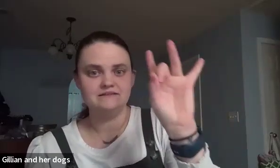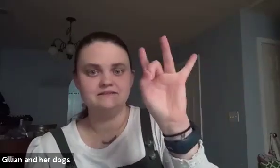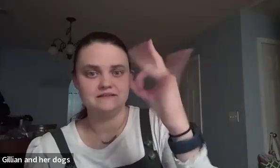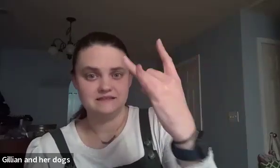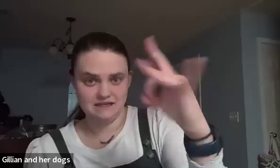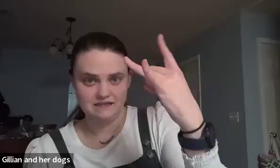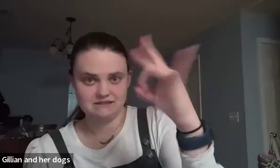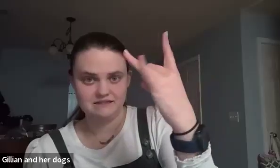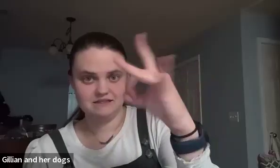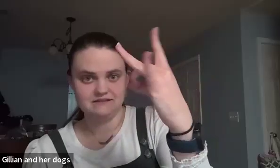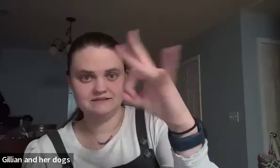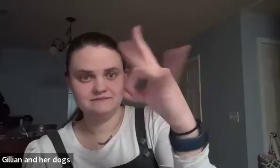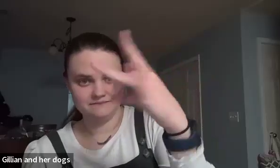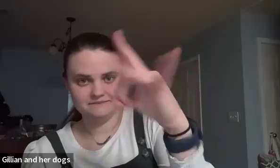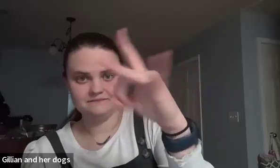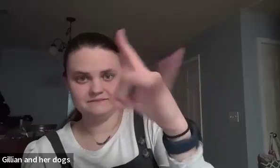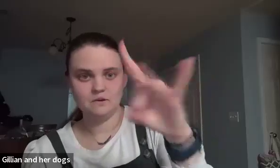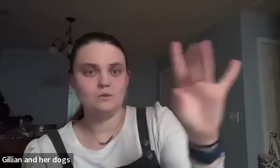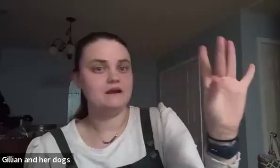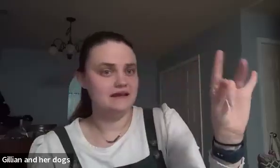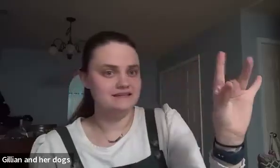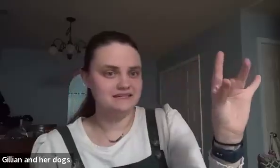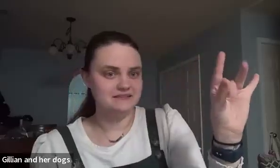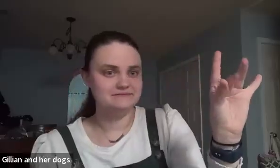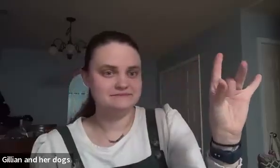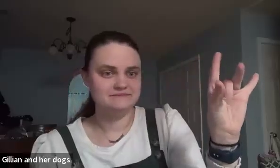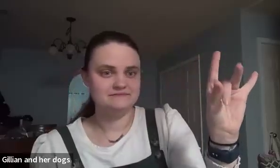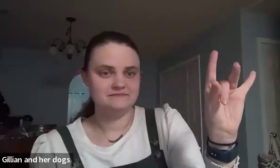18, 18, or 18,